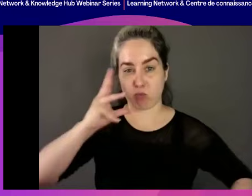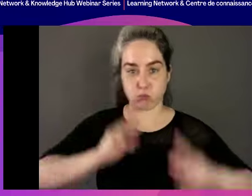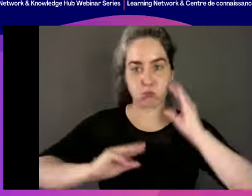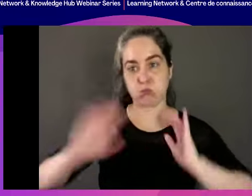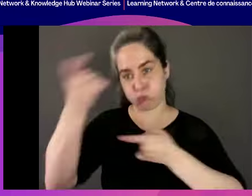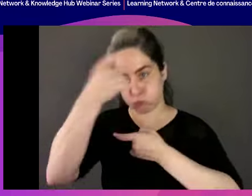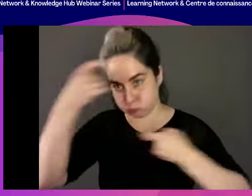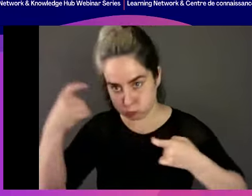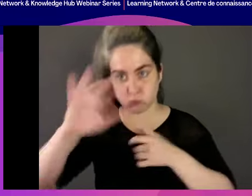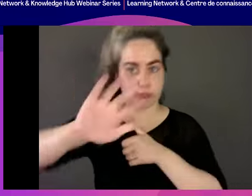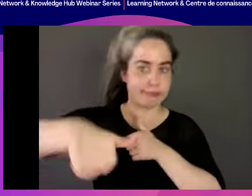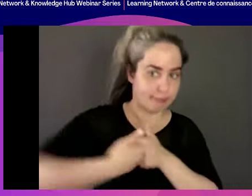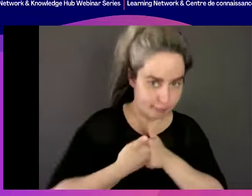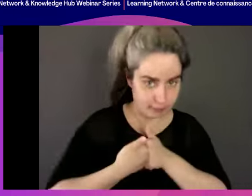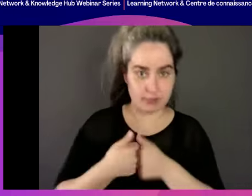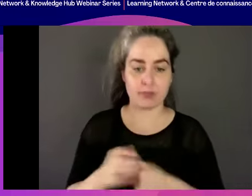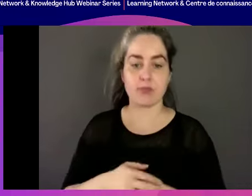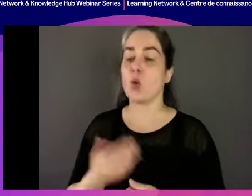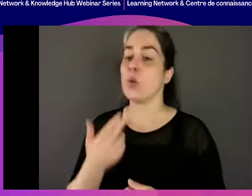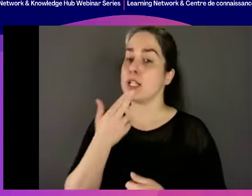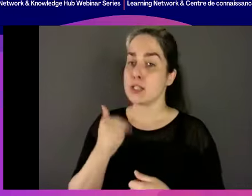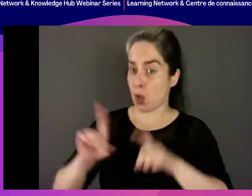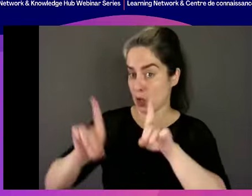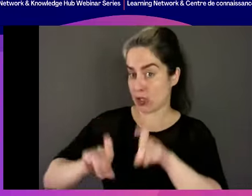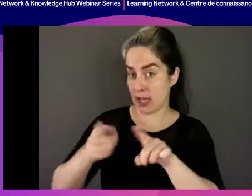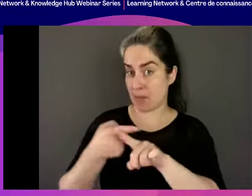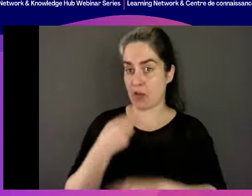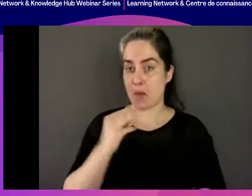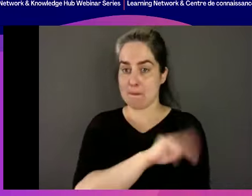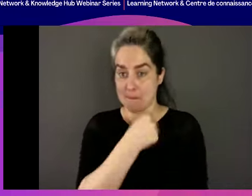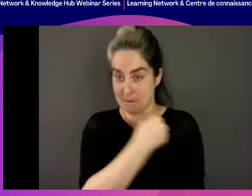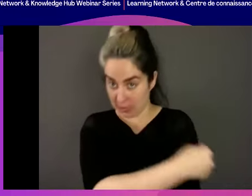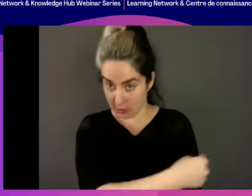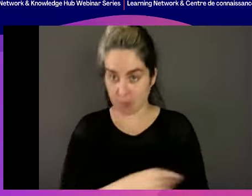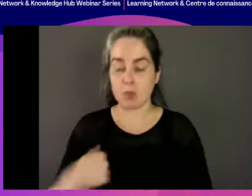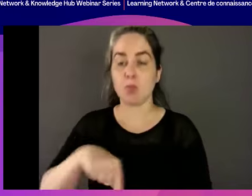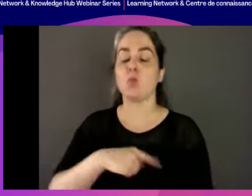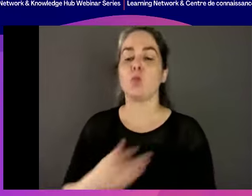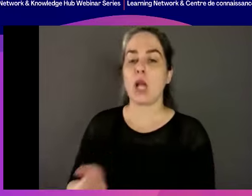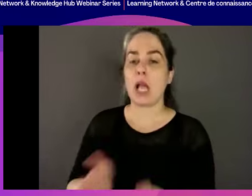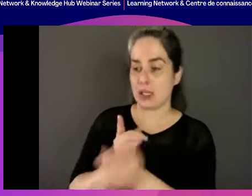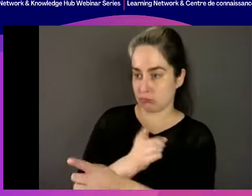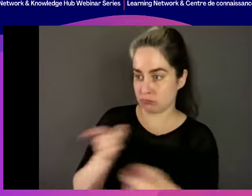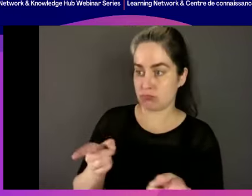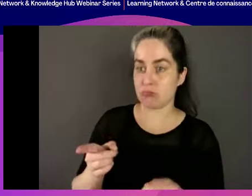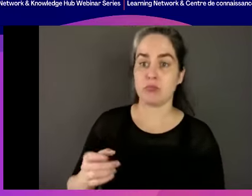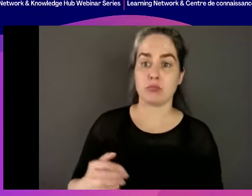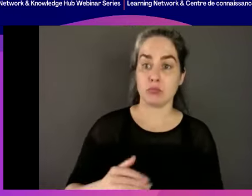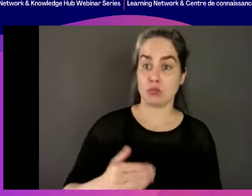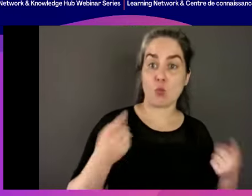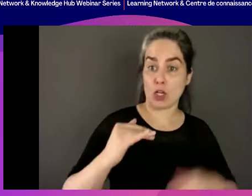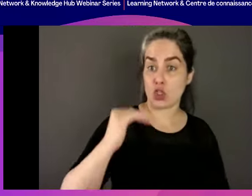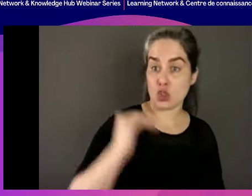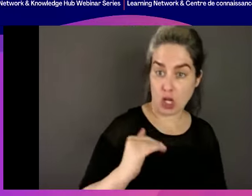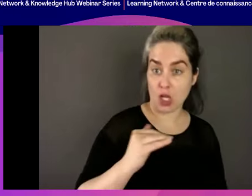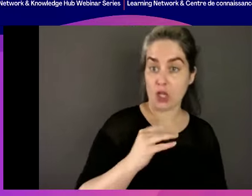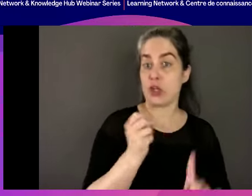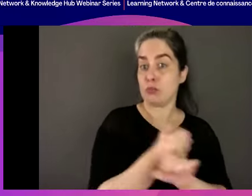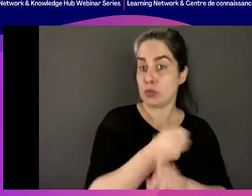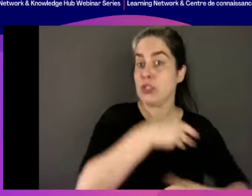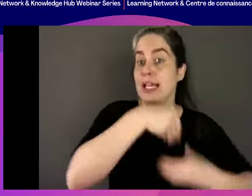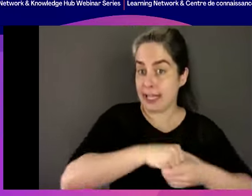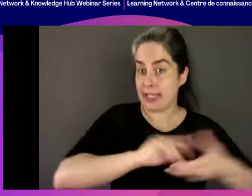in Manitoba. So it's a small sample, but we asked them about experiences of childhood abuses, both within their